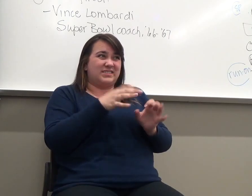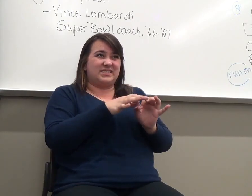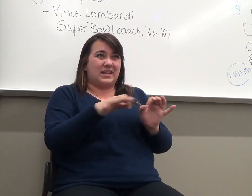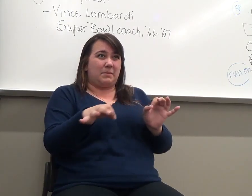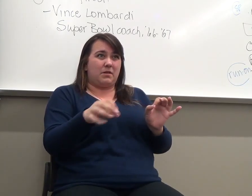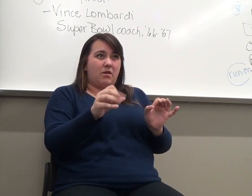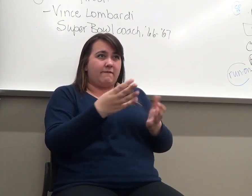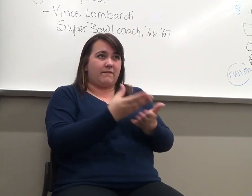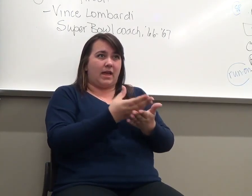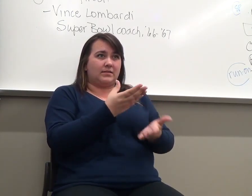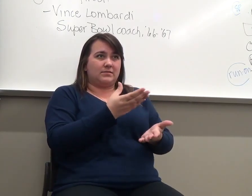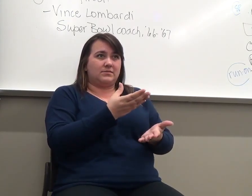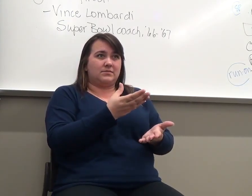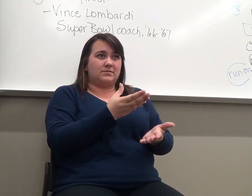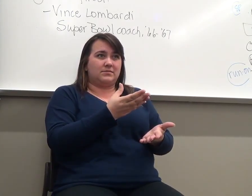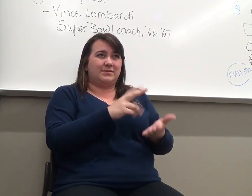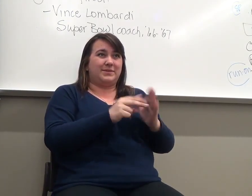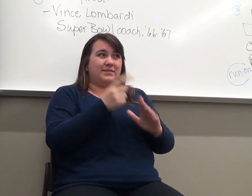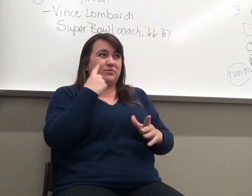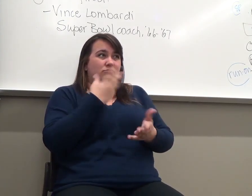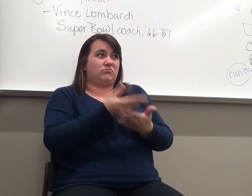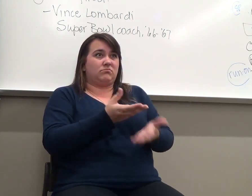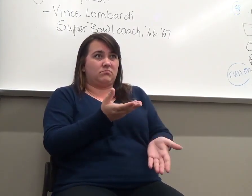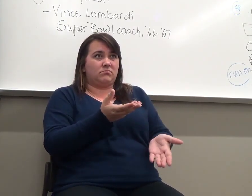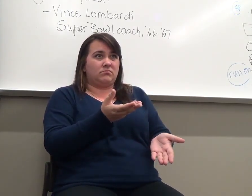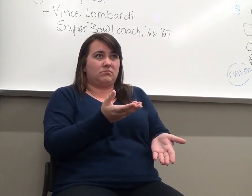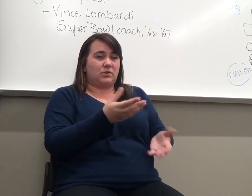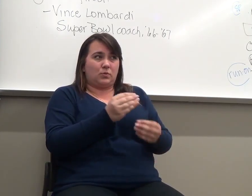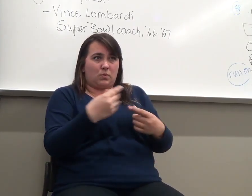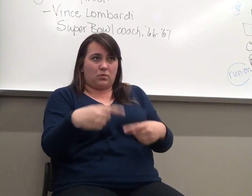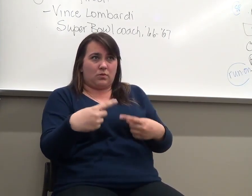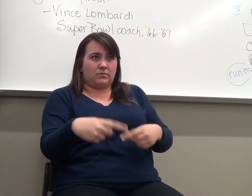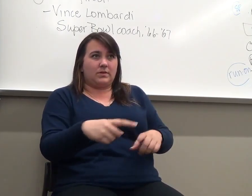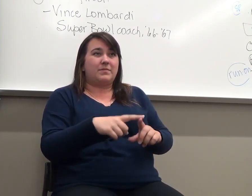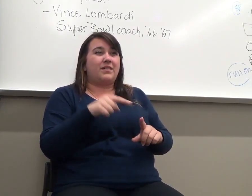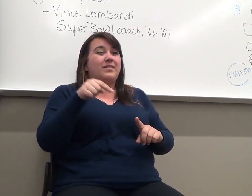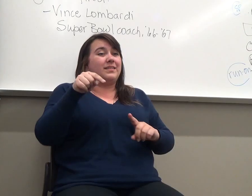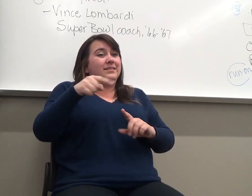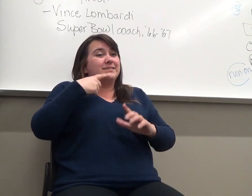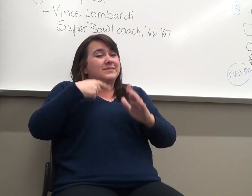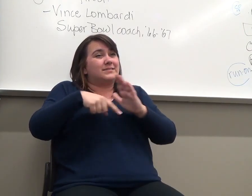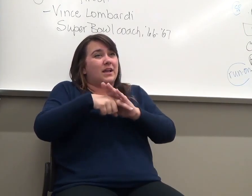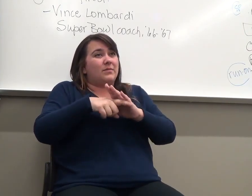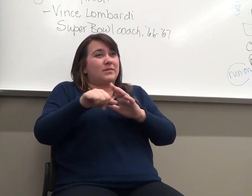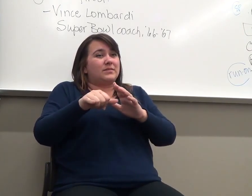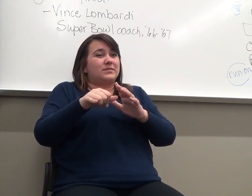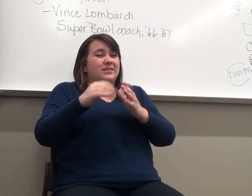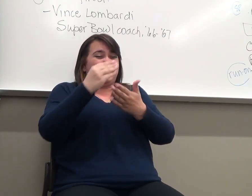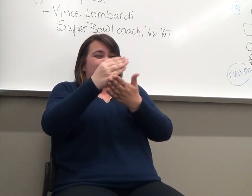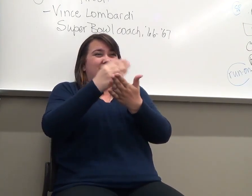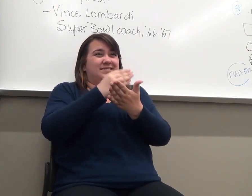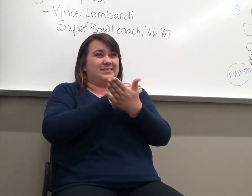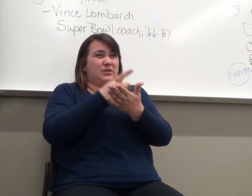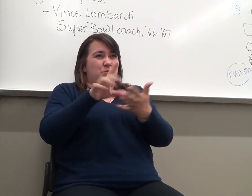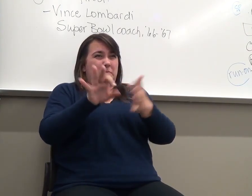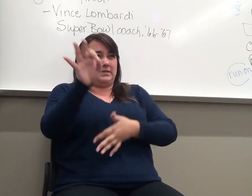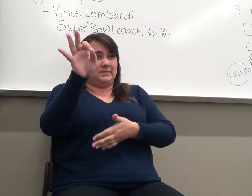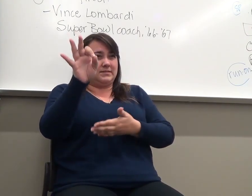fact. But given this assignment and given the list of topics that you've